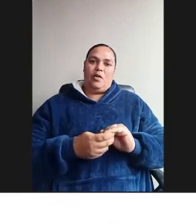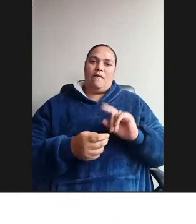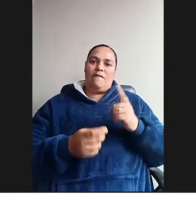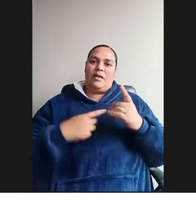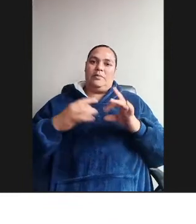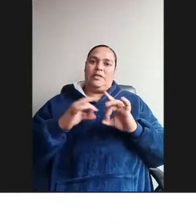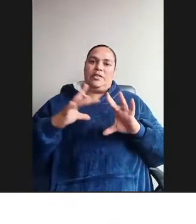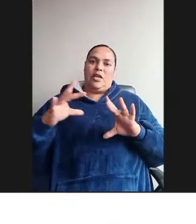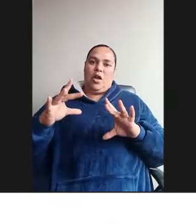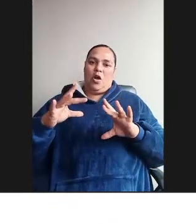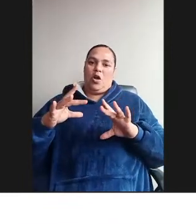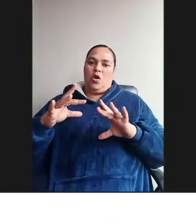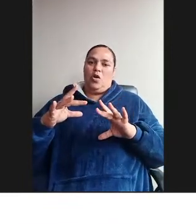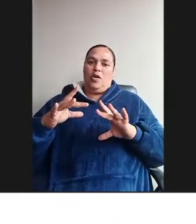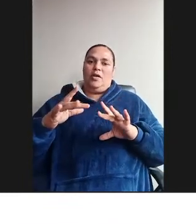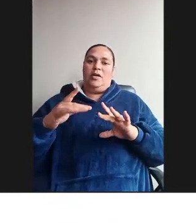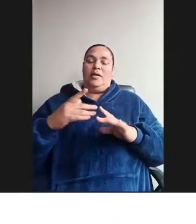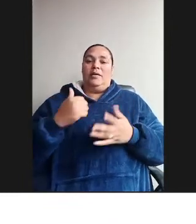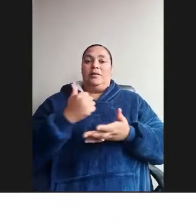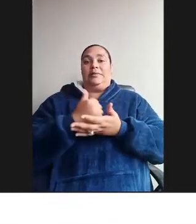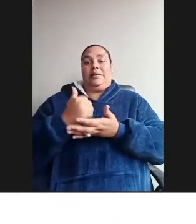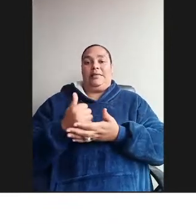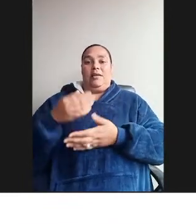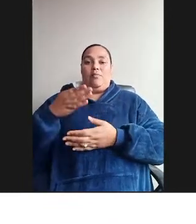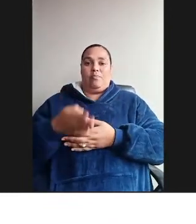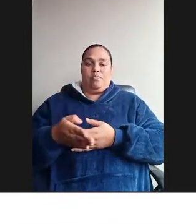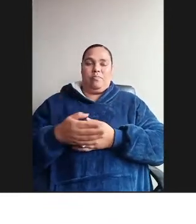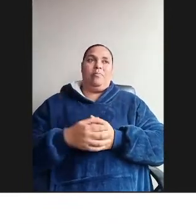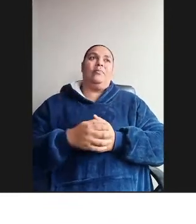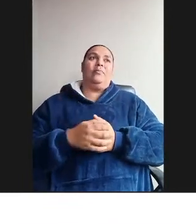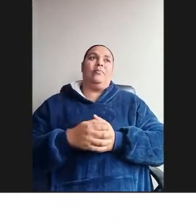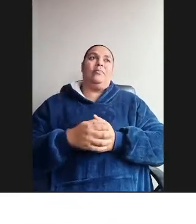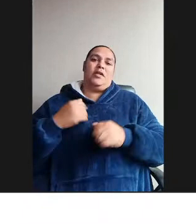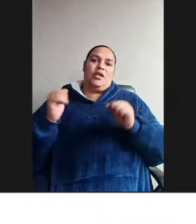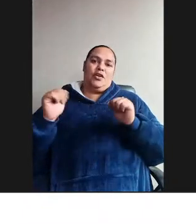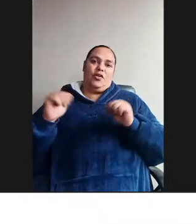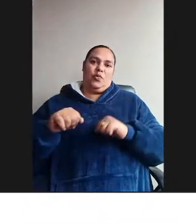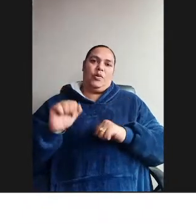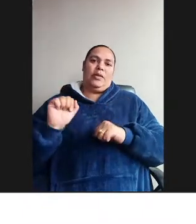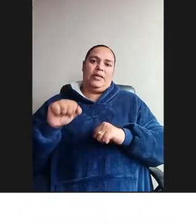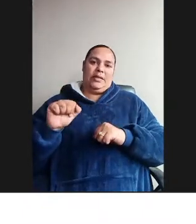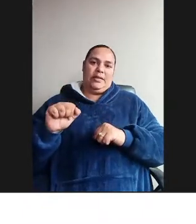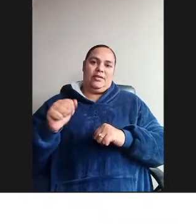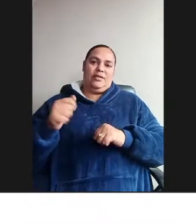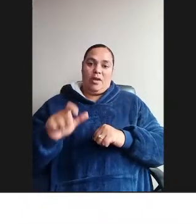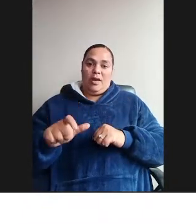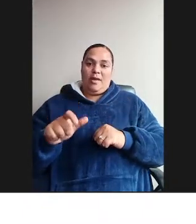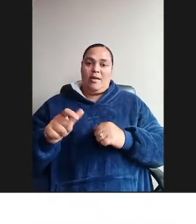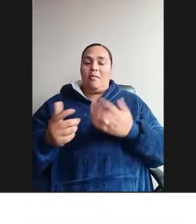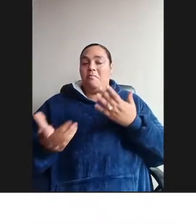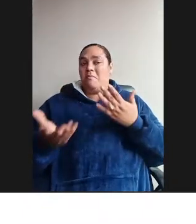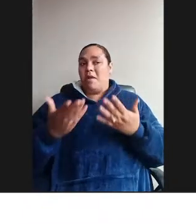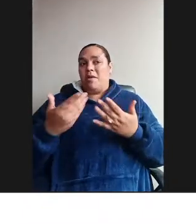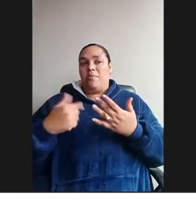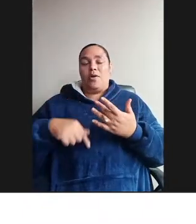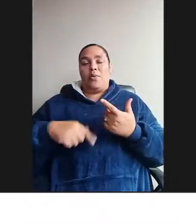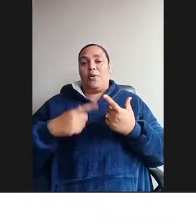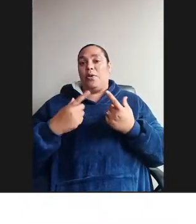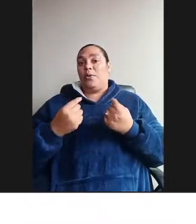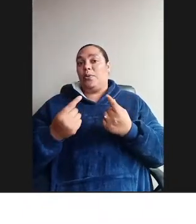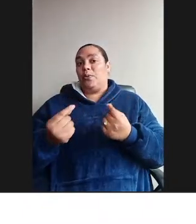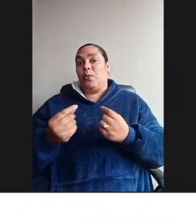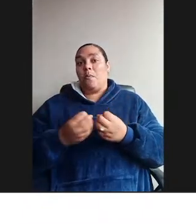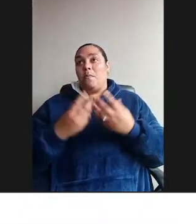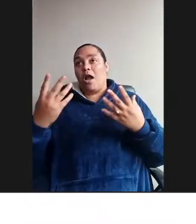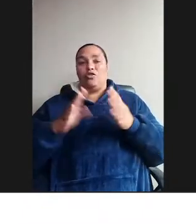of the sittings. I do agree there, Chair, that maybe we haven't done much to improve